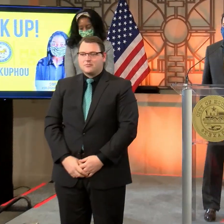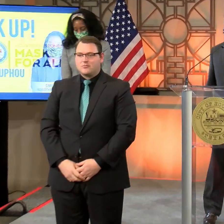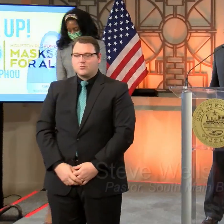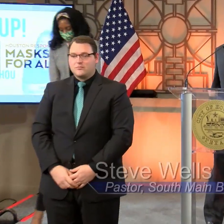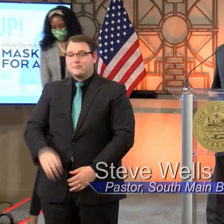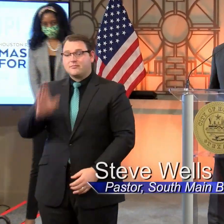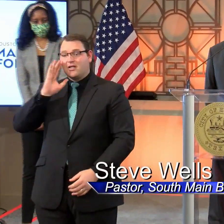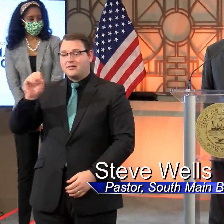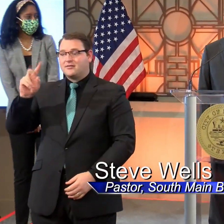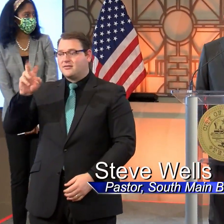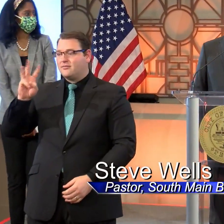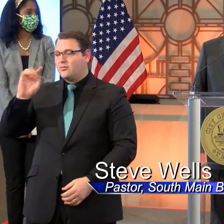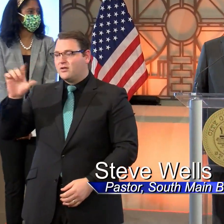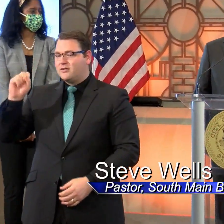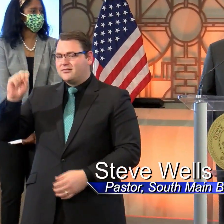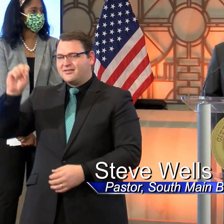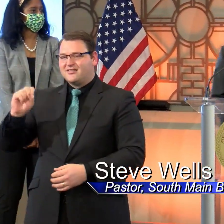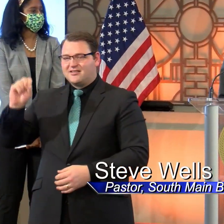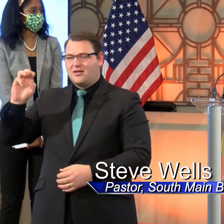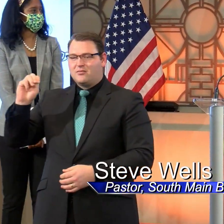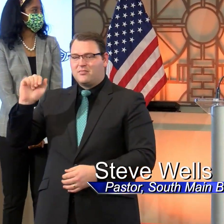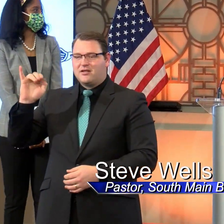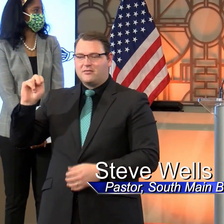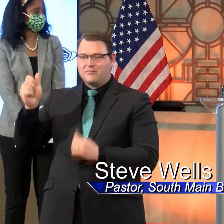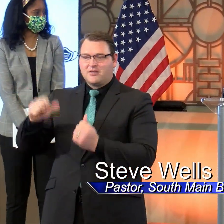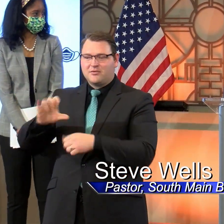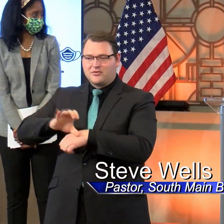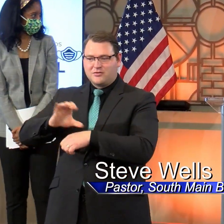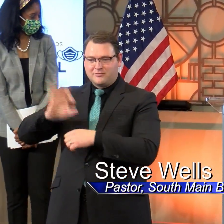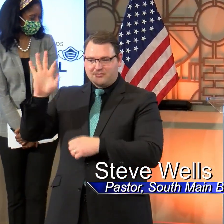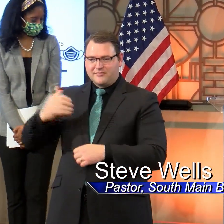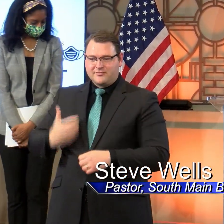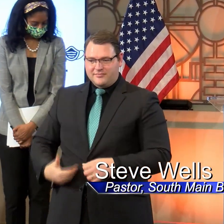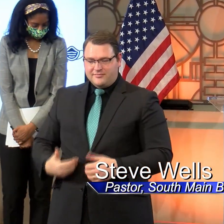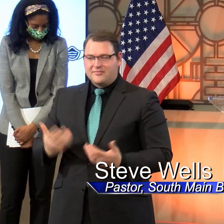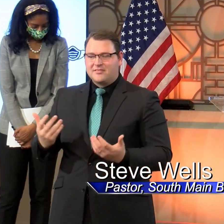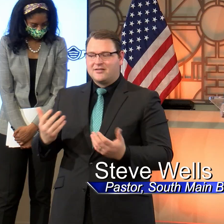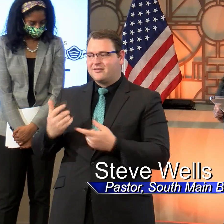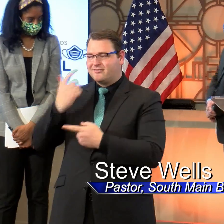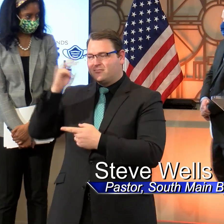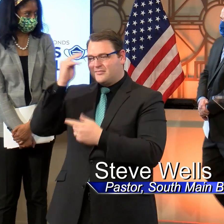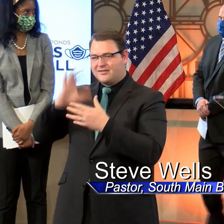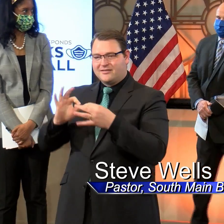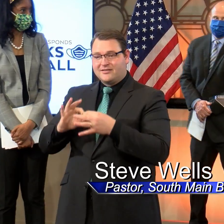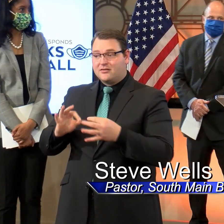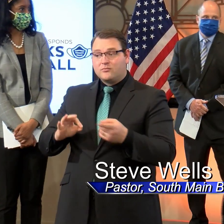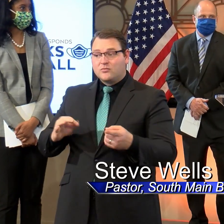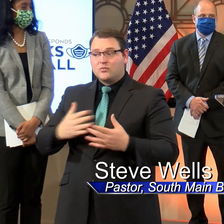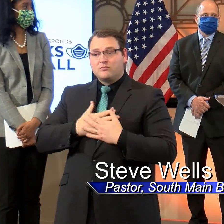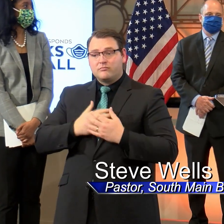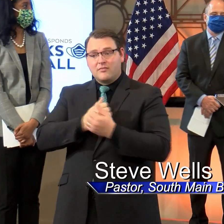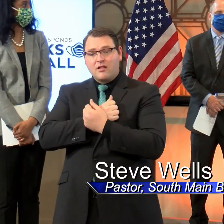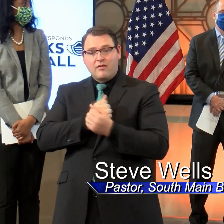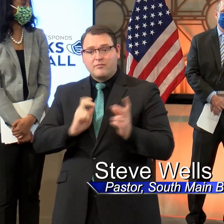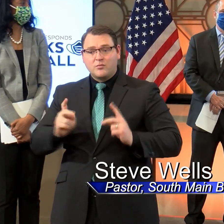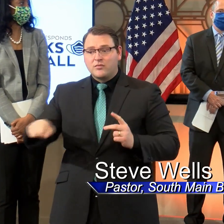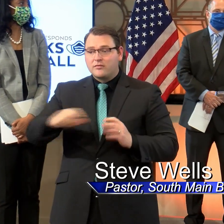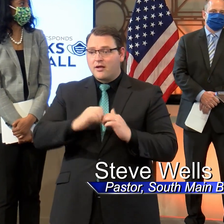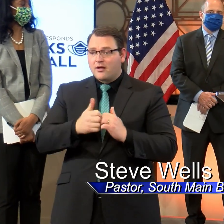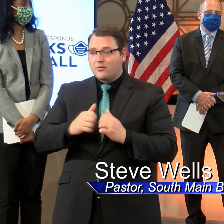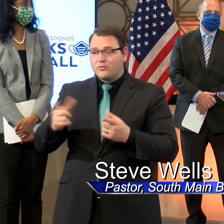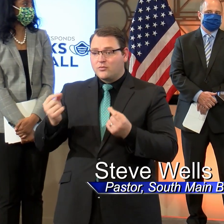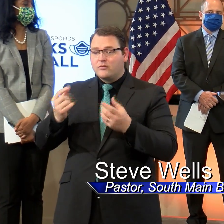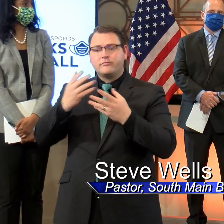Hi, I'm Steve Wells. I'm the pastor at South Main Baptist Church. As the mayor's fond of saying, the most loving thing that you can do right now for your neighbor is to